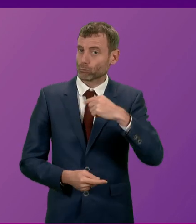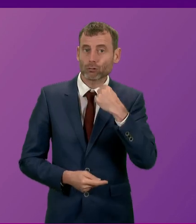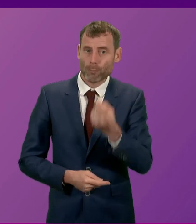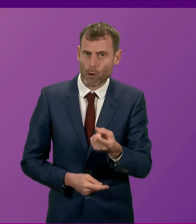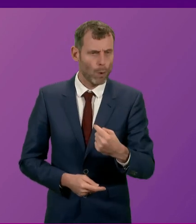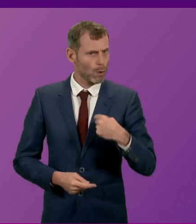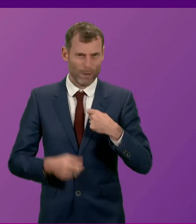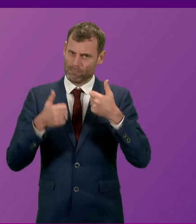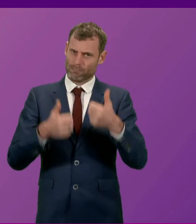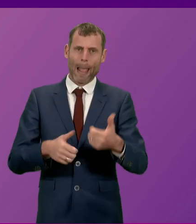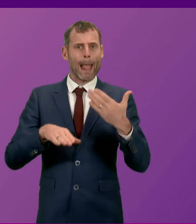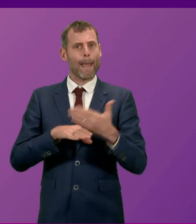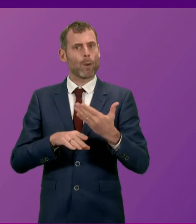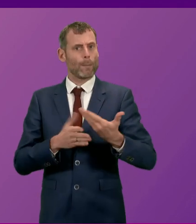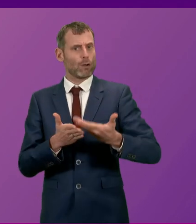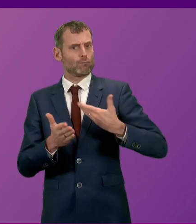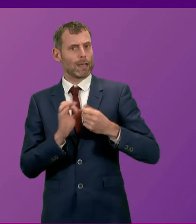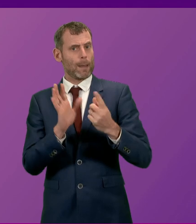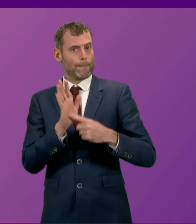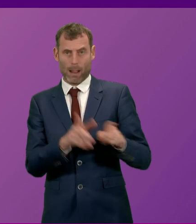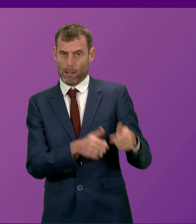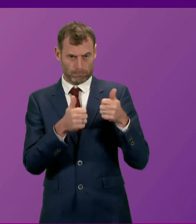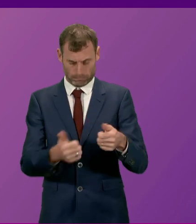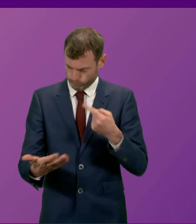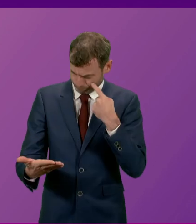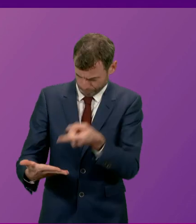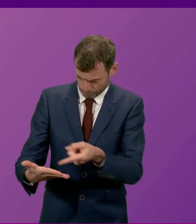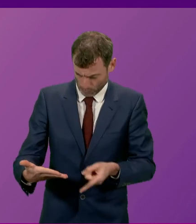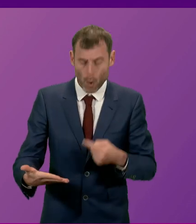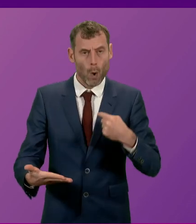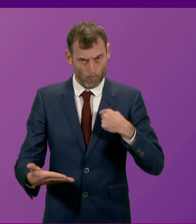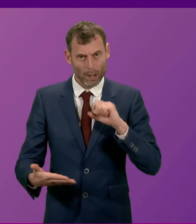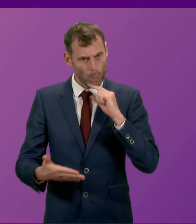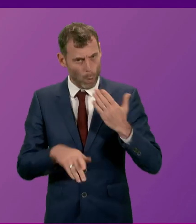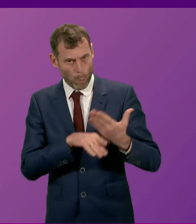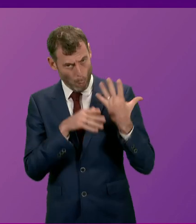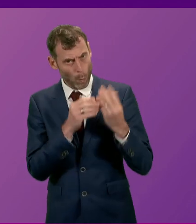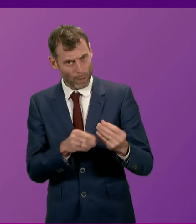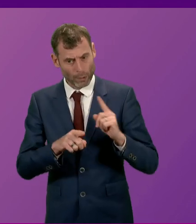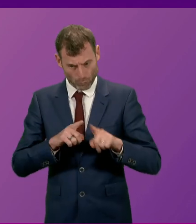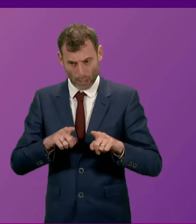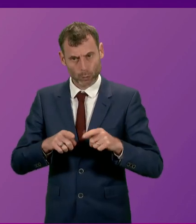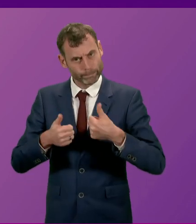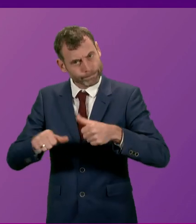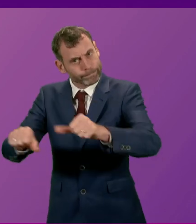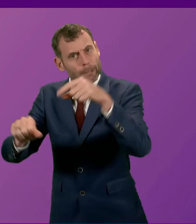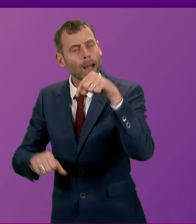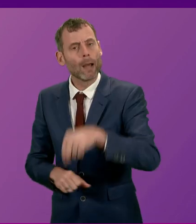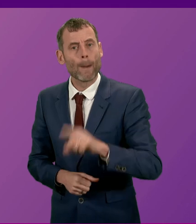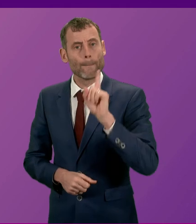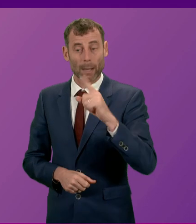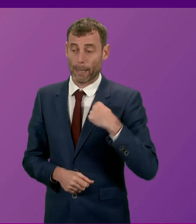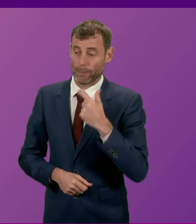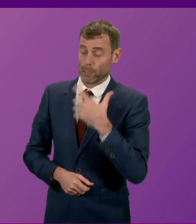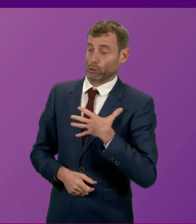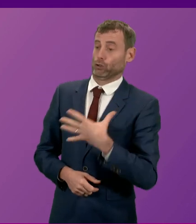welcome the Employment Rights Bill that's been published and we'll cooperate on its implementation. I am struck by the fact that the General